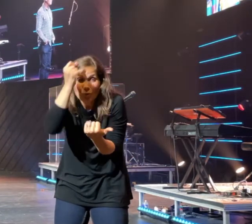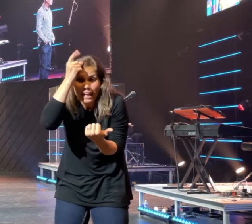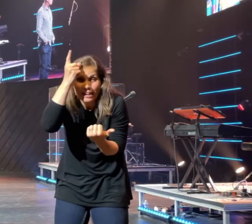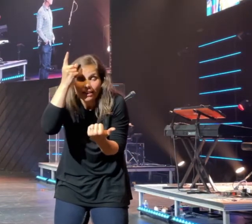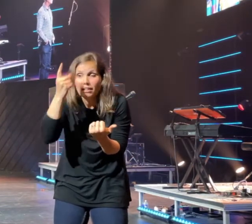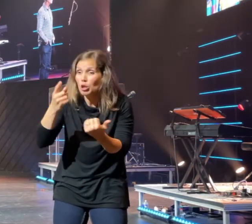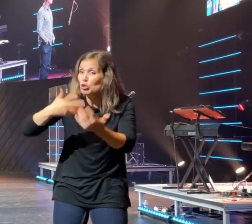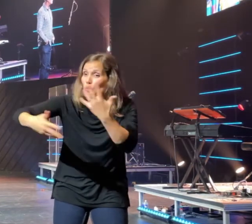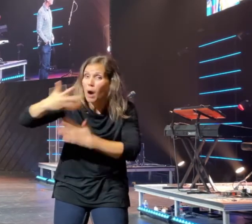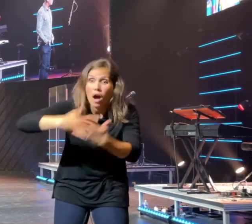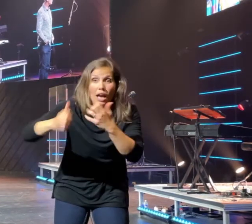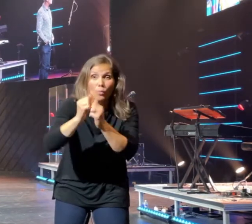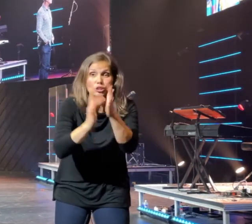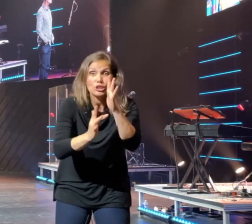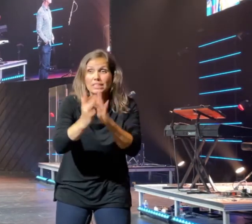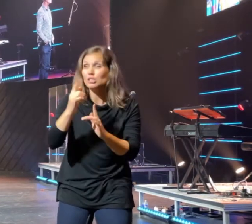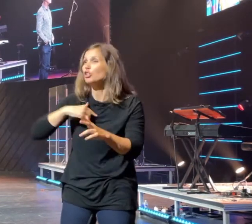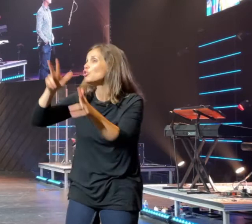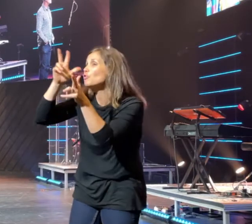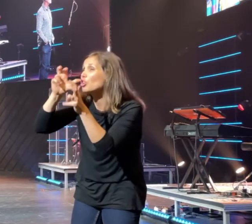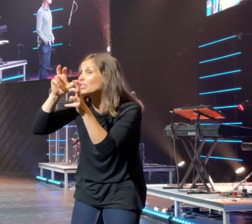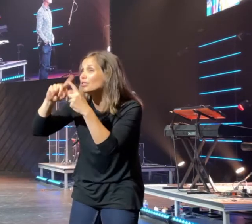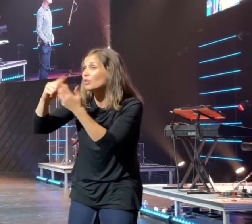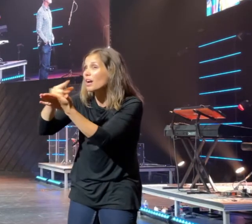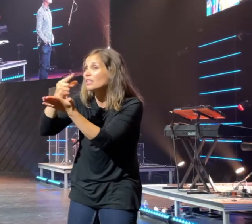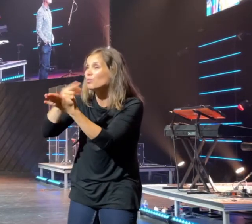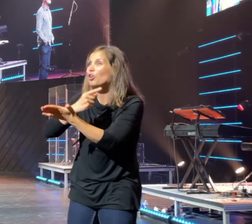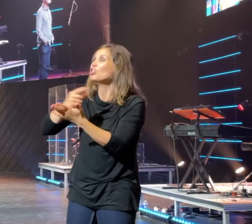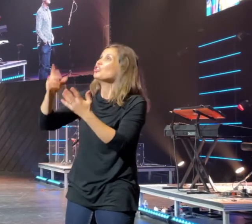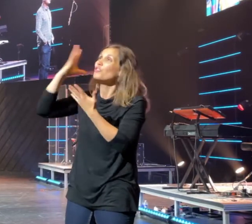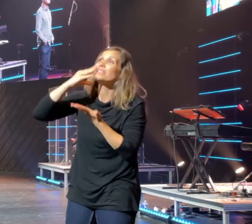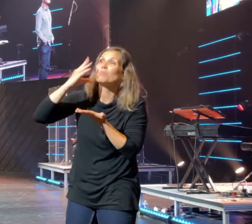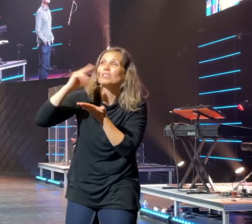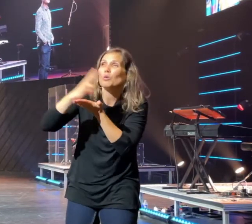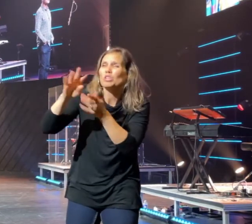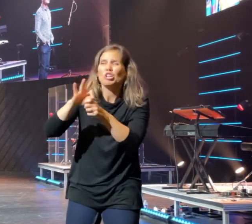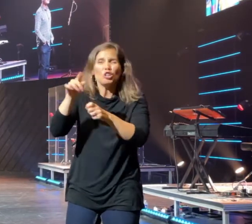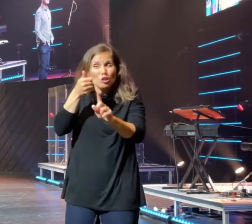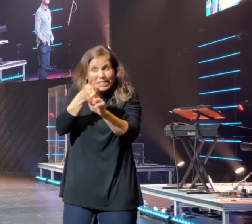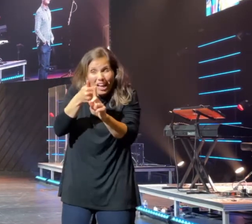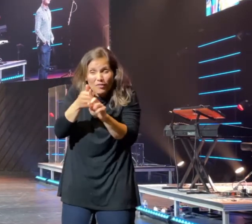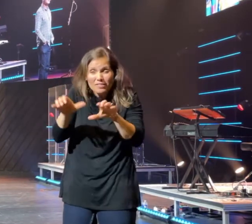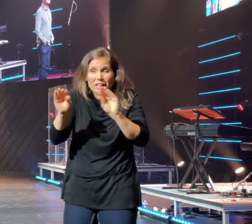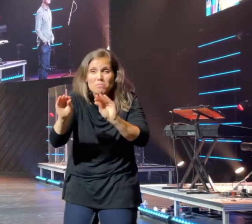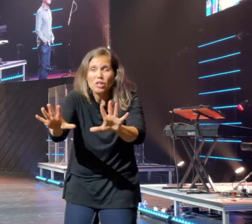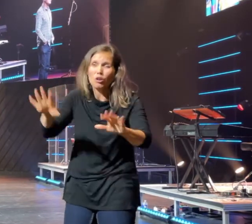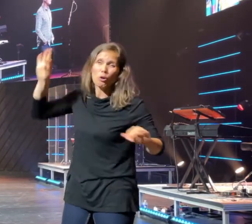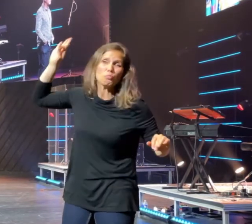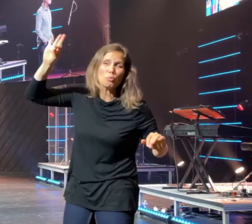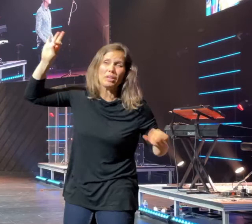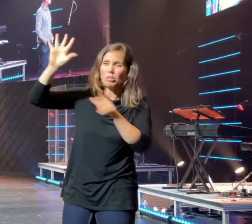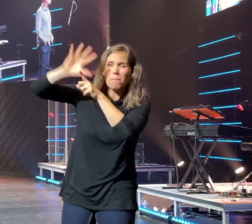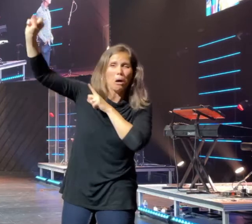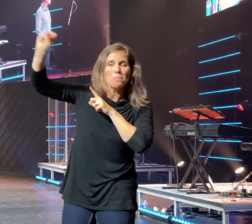you listened to the gospel, you experienced the descent of the Holy Spirit, you did many, many miracles, preached great sermons, and you didn't